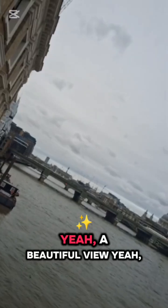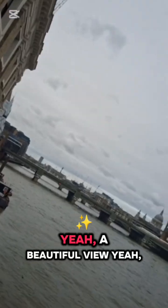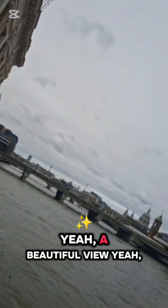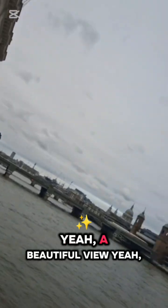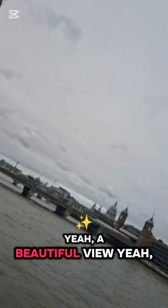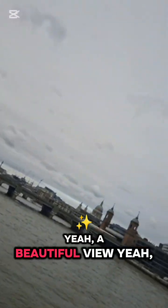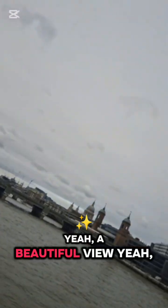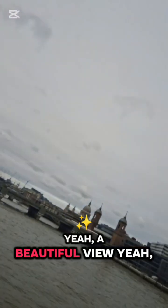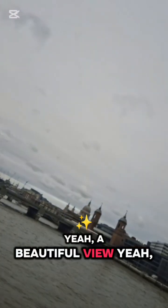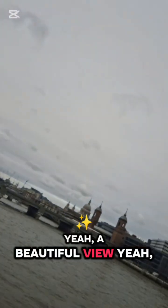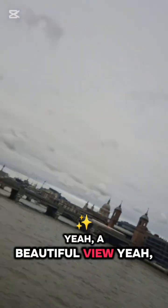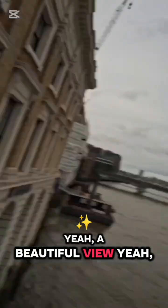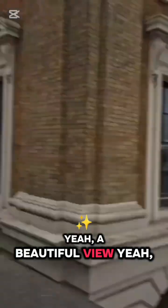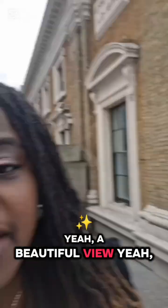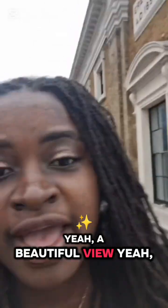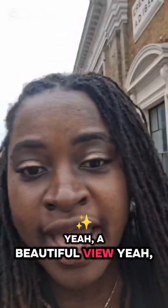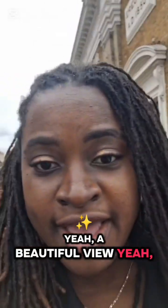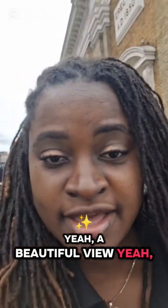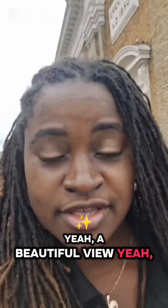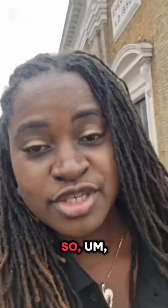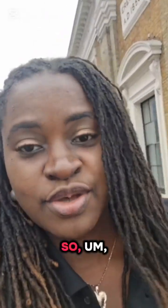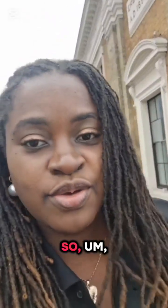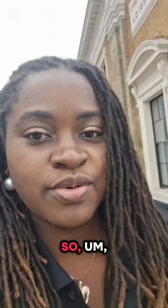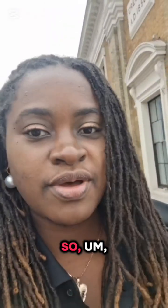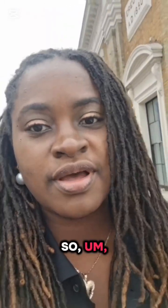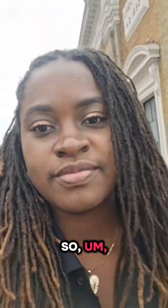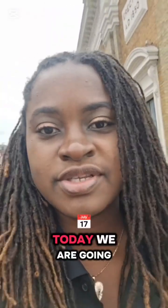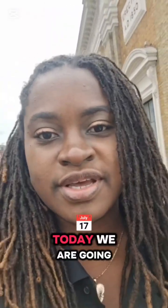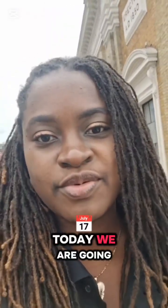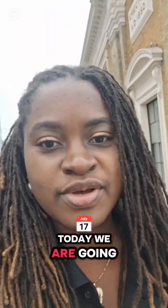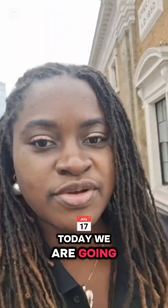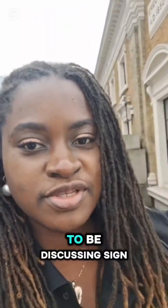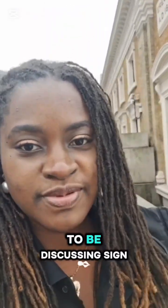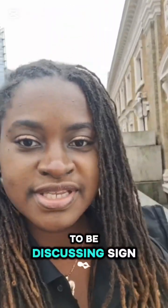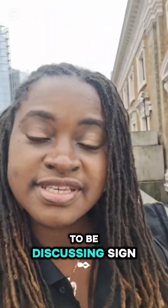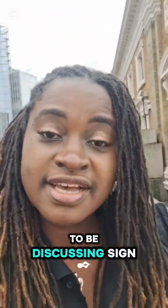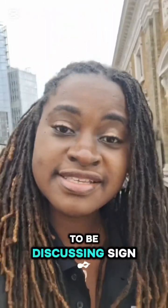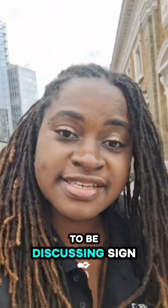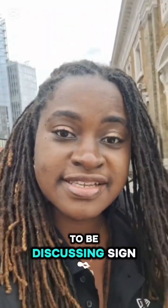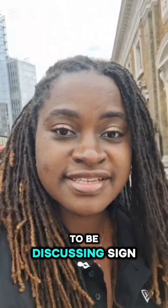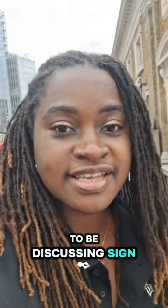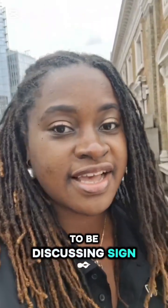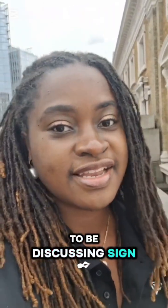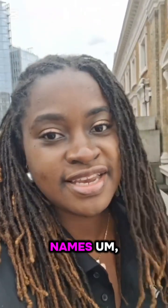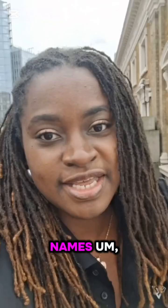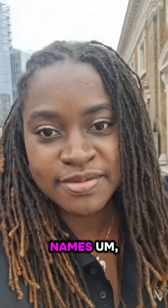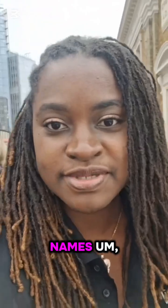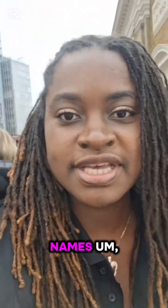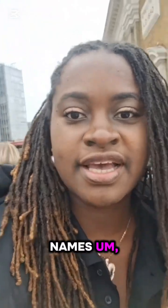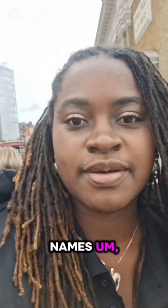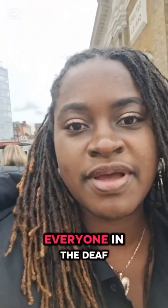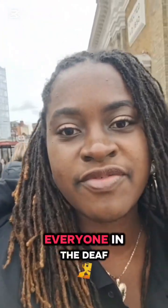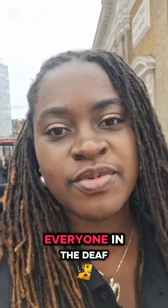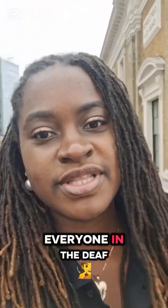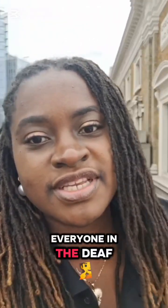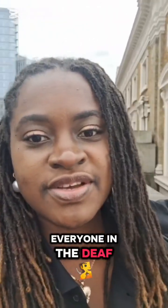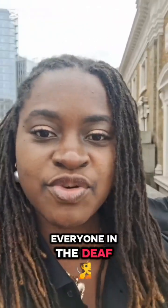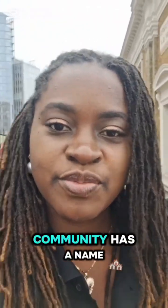Yeah, a beautiful view. Yeah, so today we are going to be discussing sign names. Everyone in the deaf